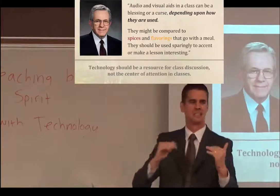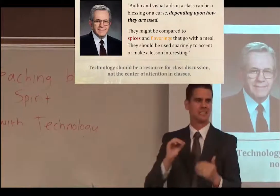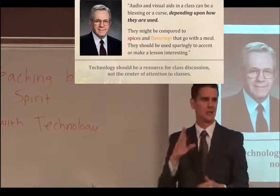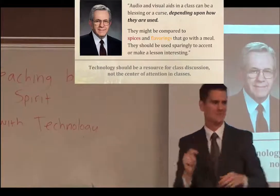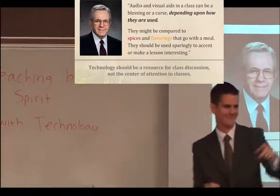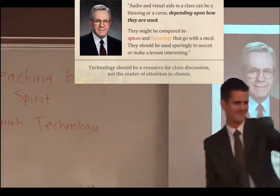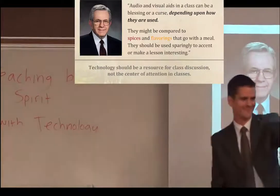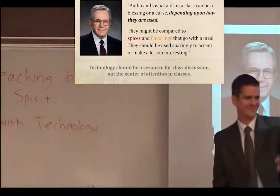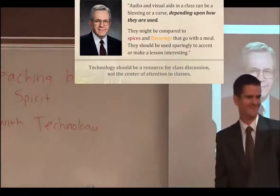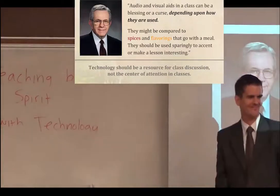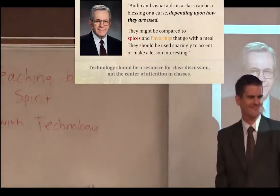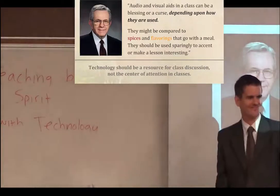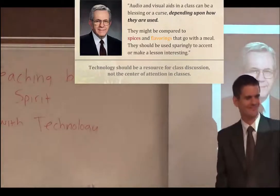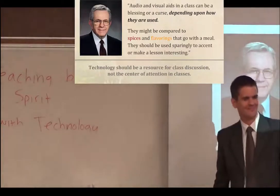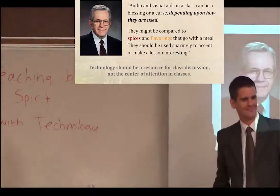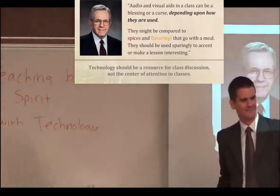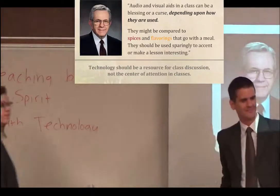now I'm kind of finding that balance.